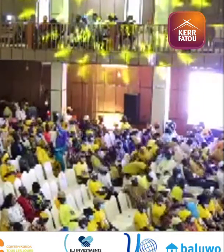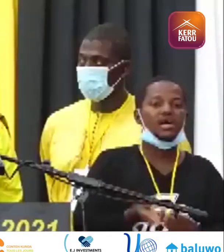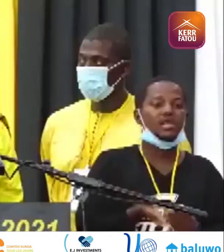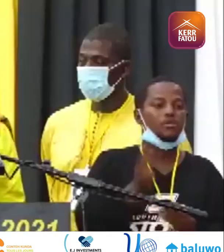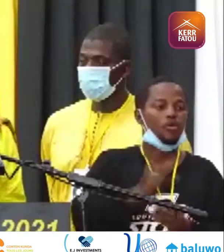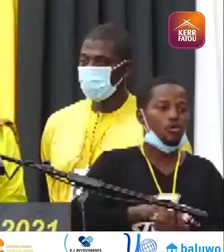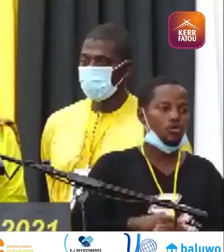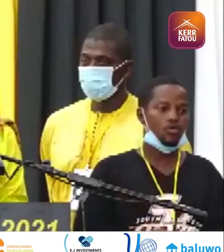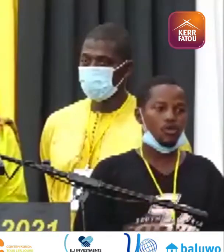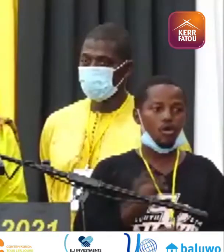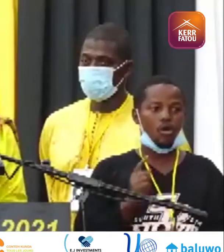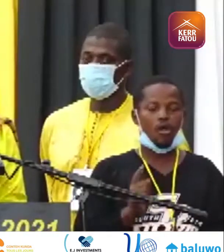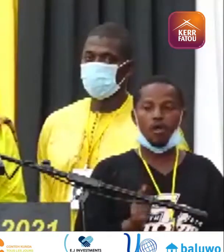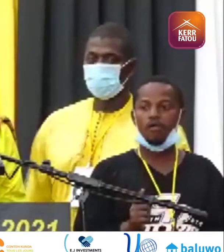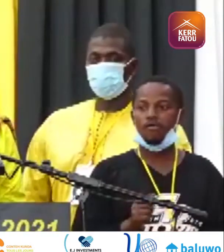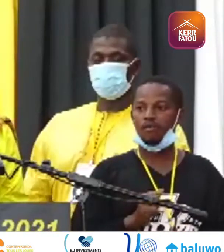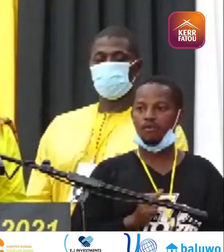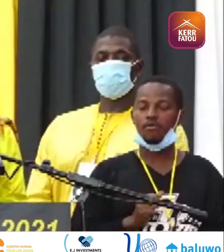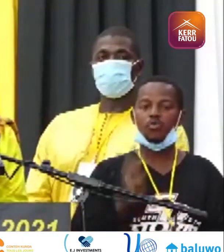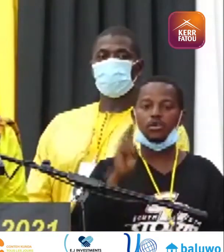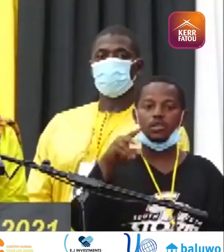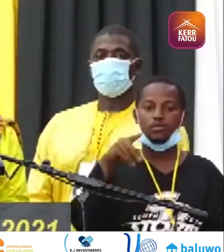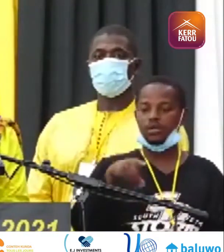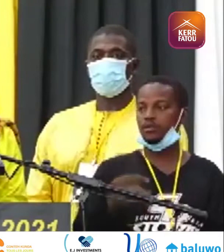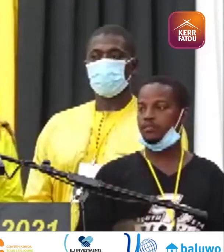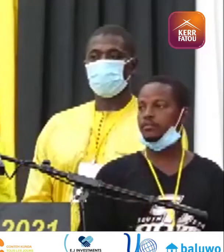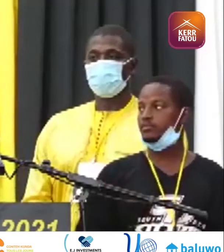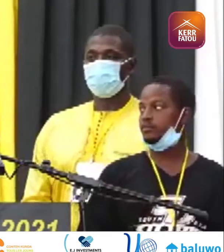report of the United Democratic Party.